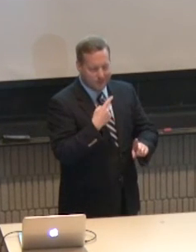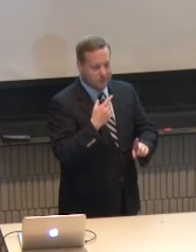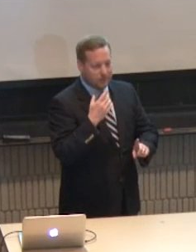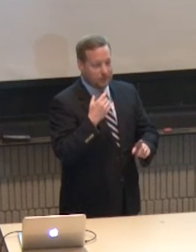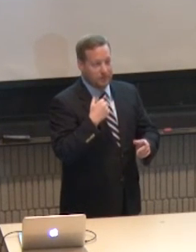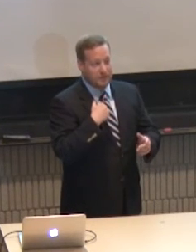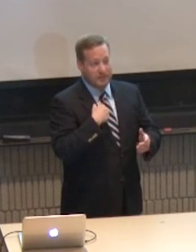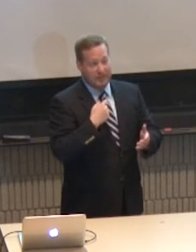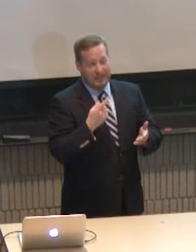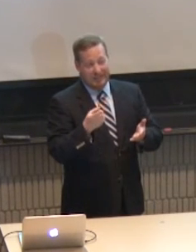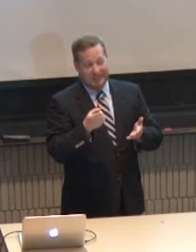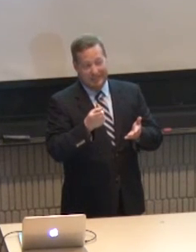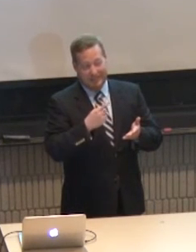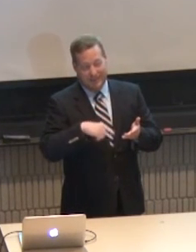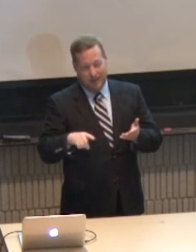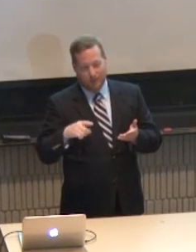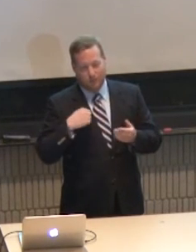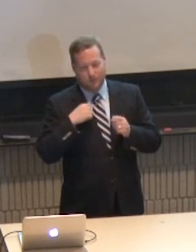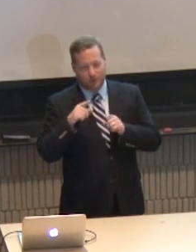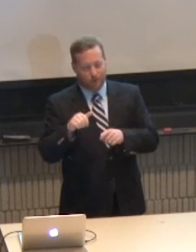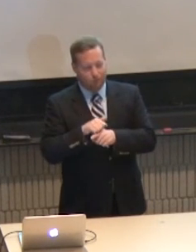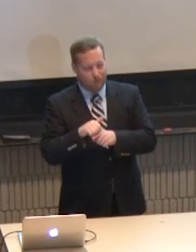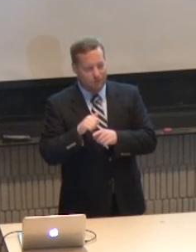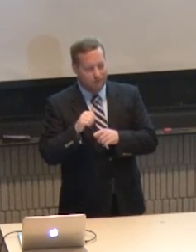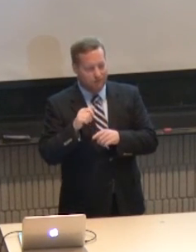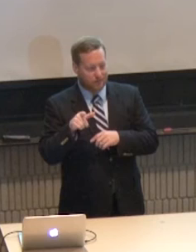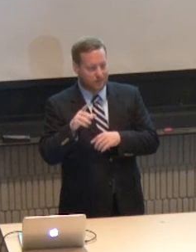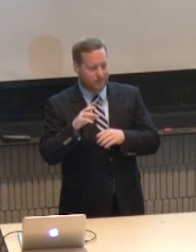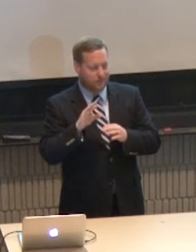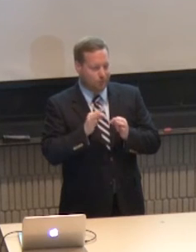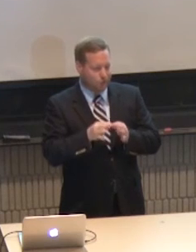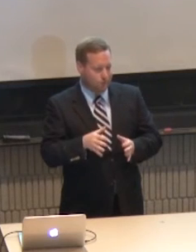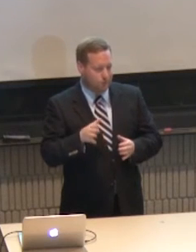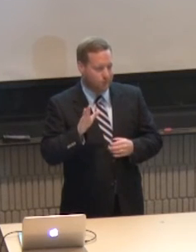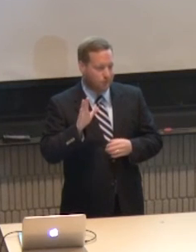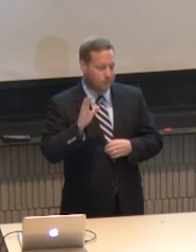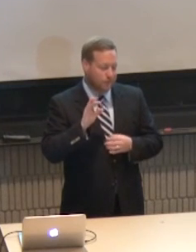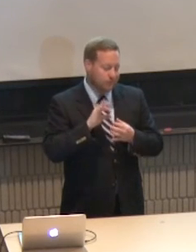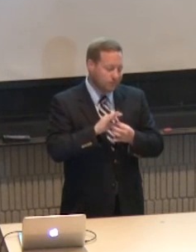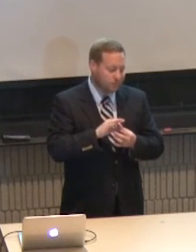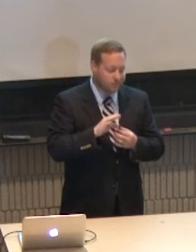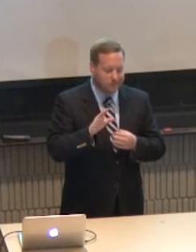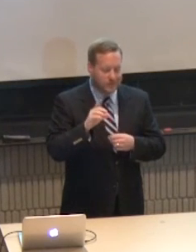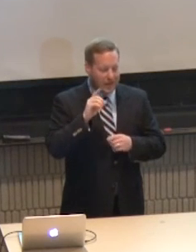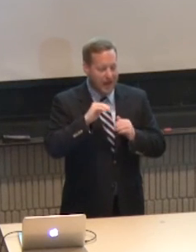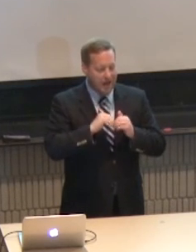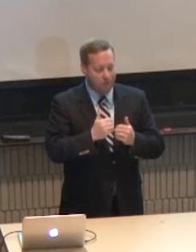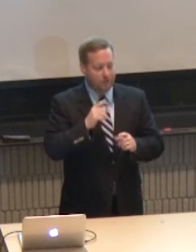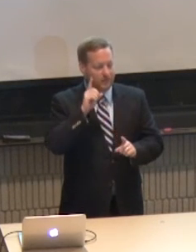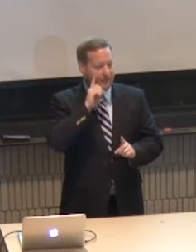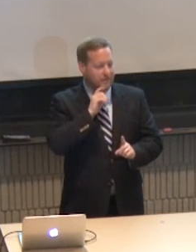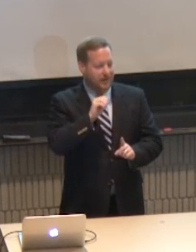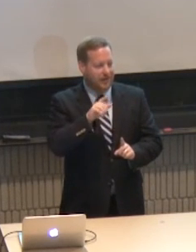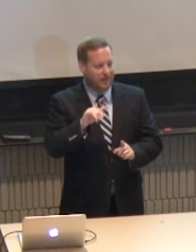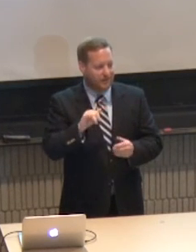That's an interesting question. Next week, I'm actually going to a training for interpreters